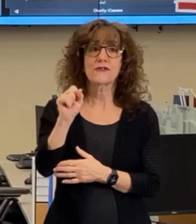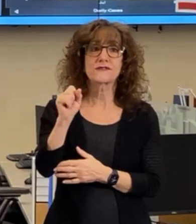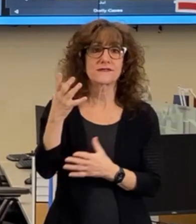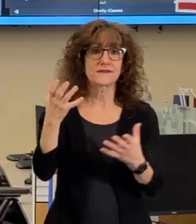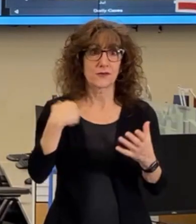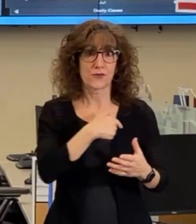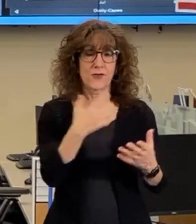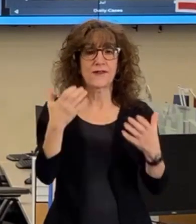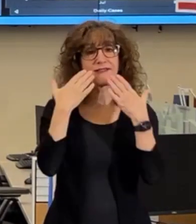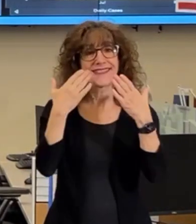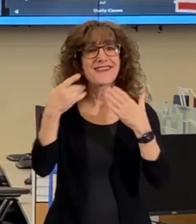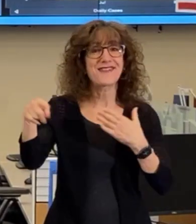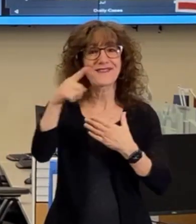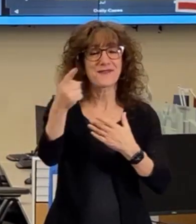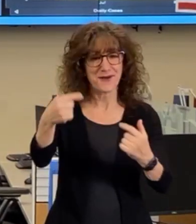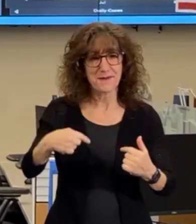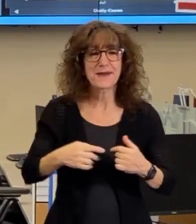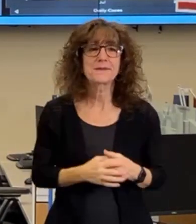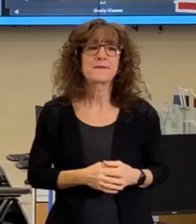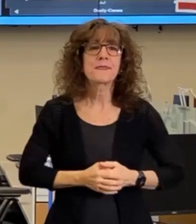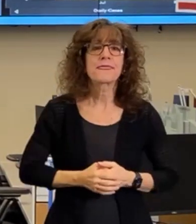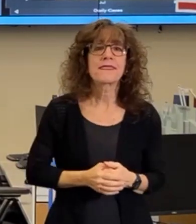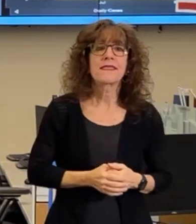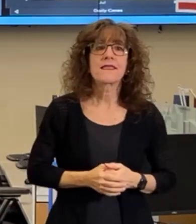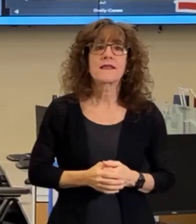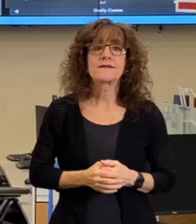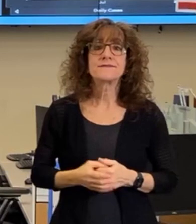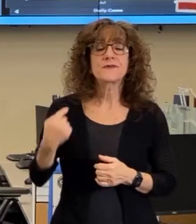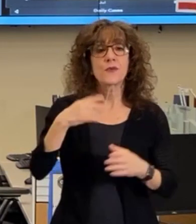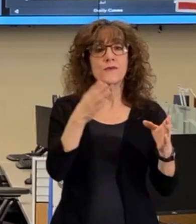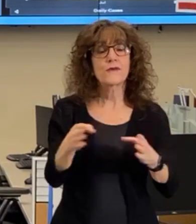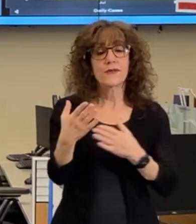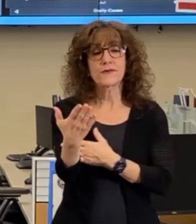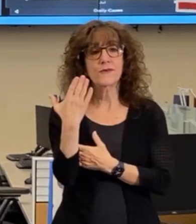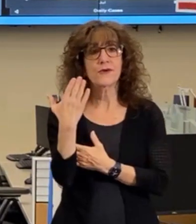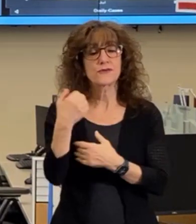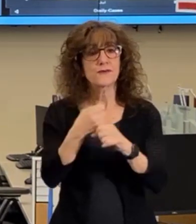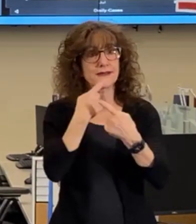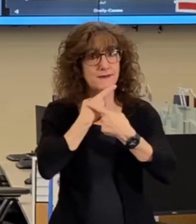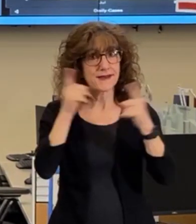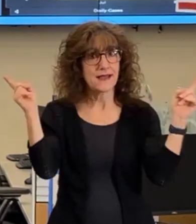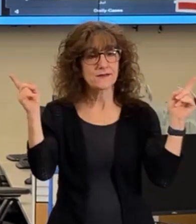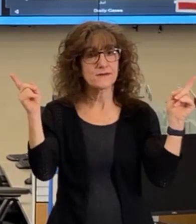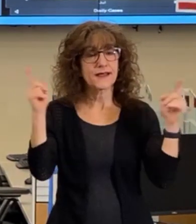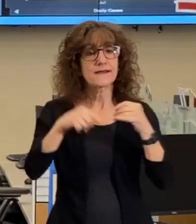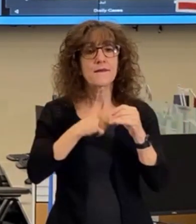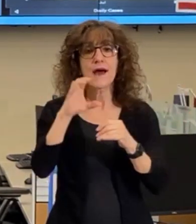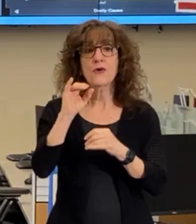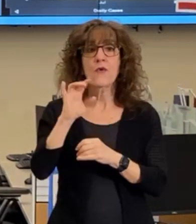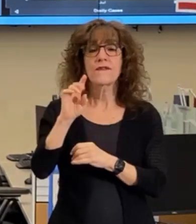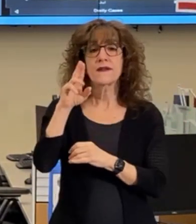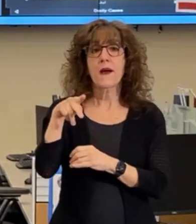to thank you all so much for coming. We are prepared this morning to make some announcements in terms of our COVID updates,